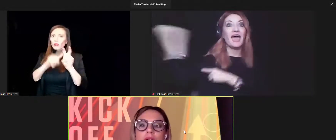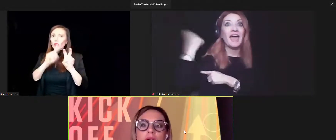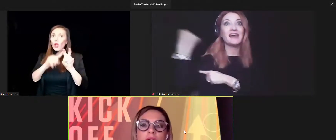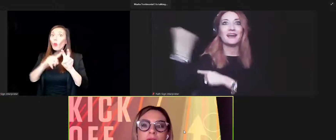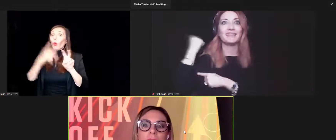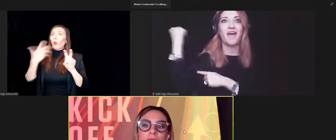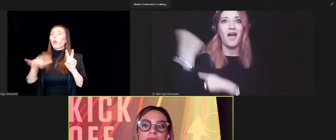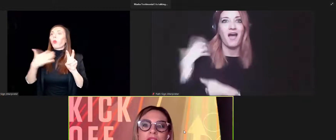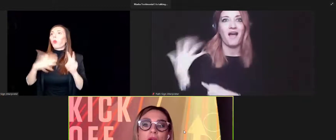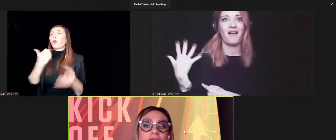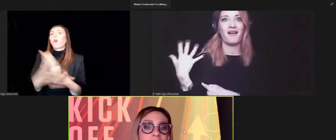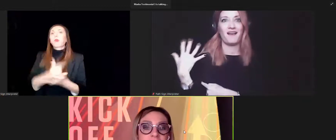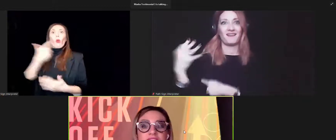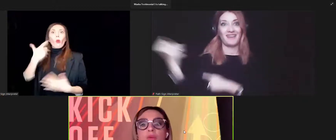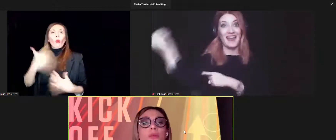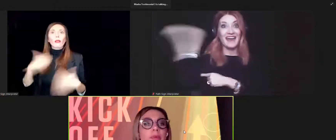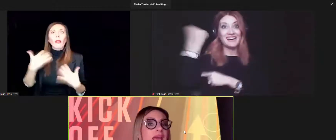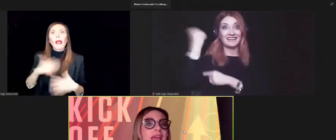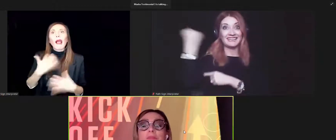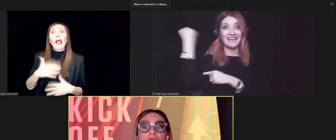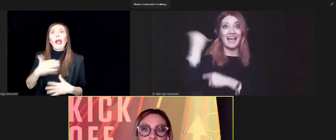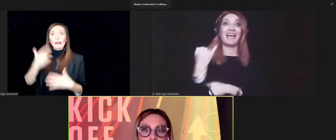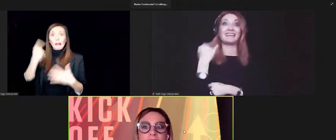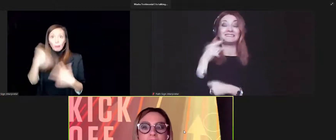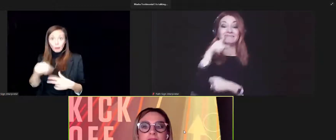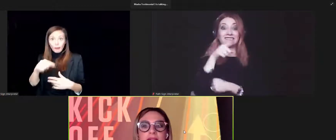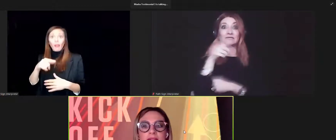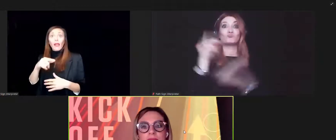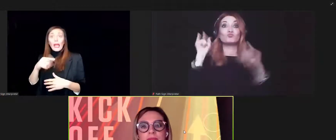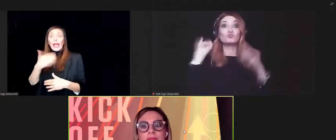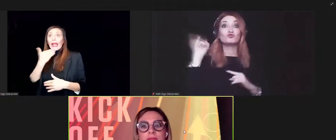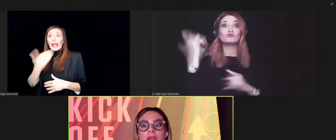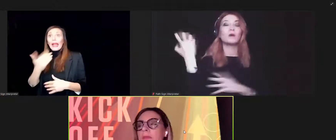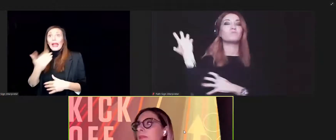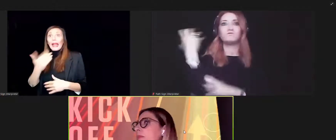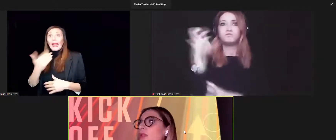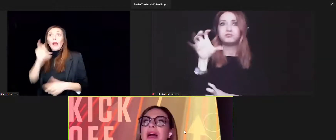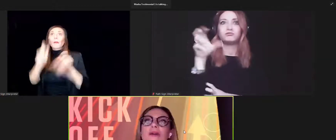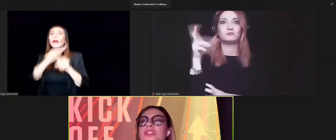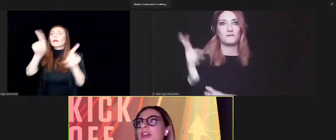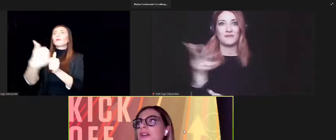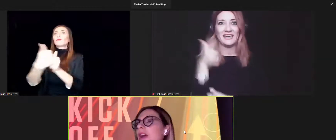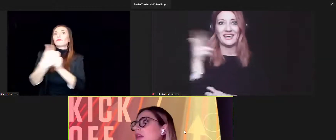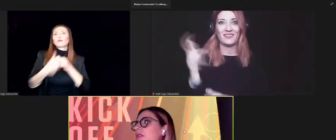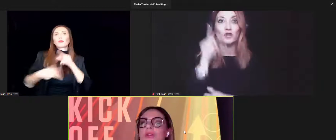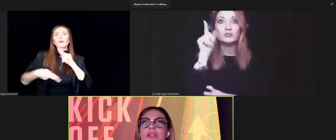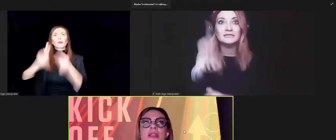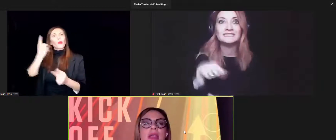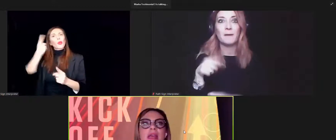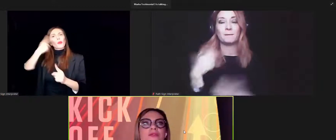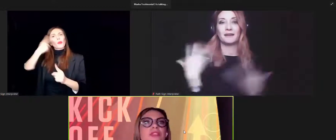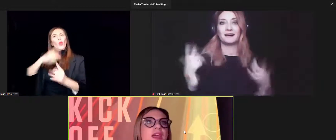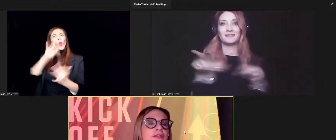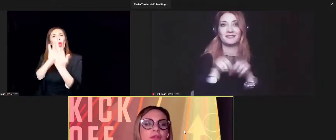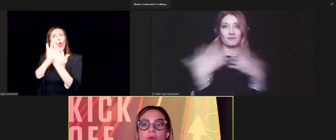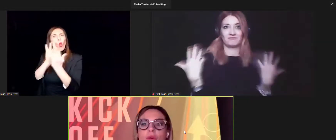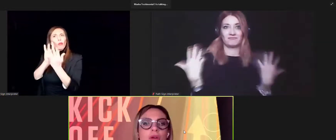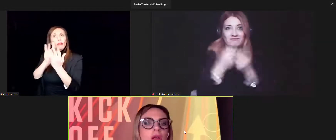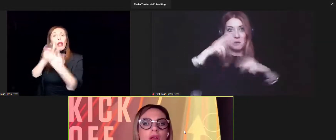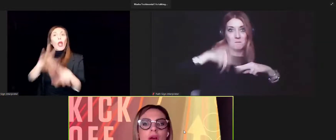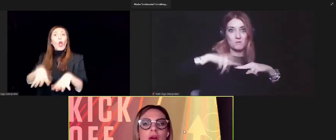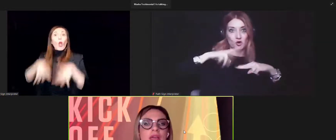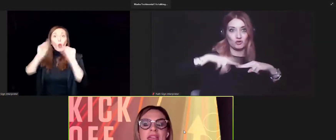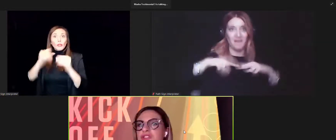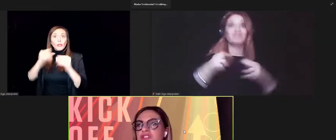more contacts you will be able to make. People out there are looking every day